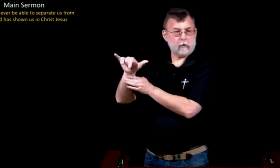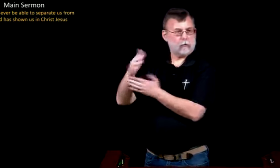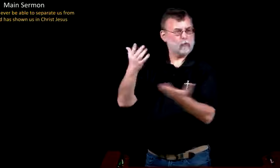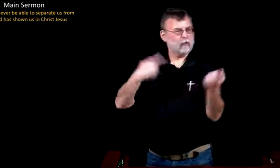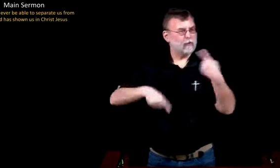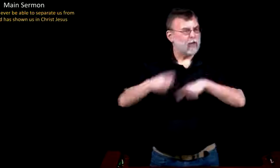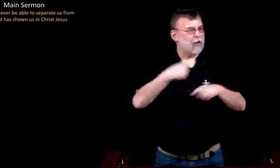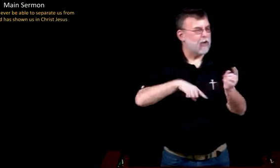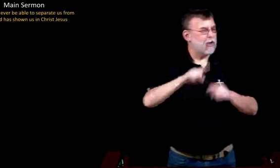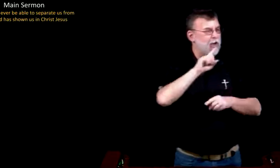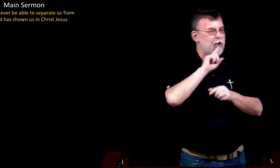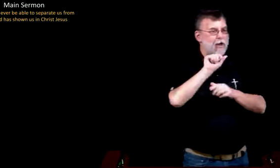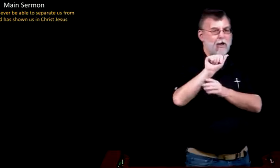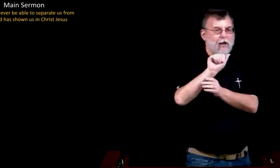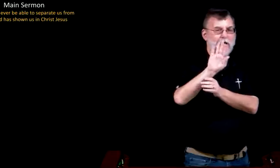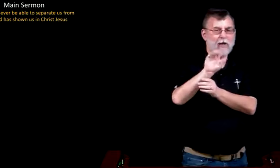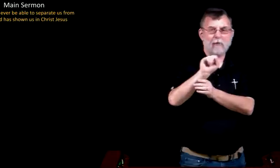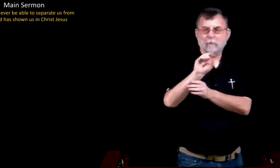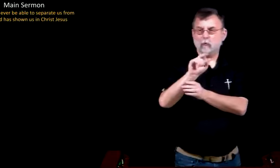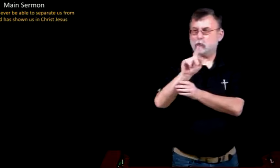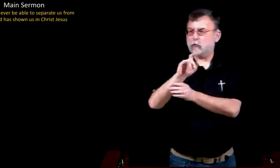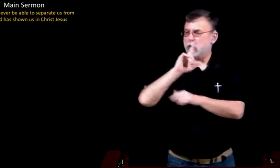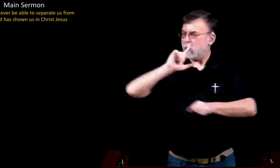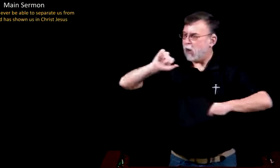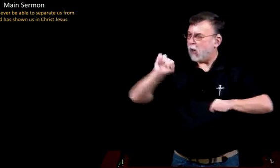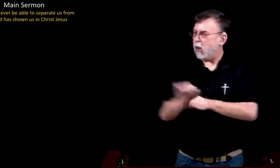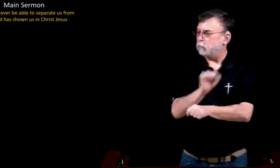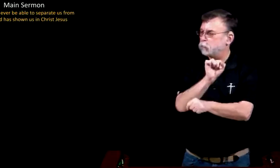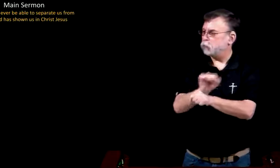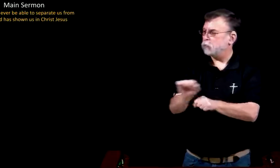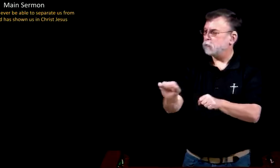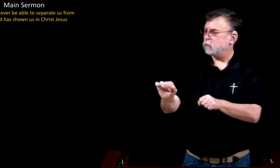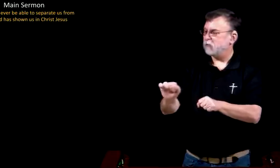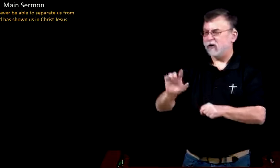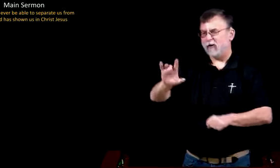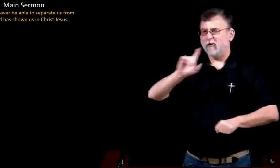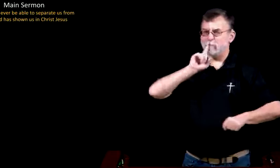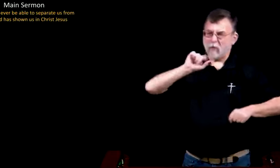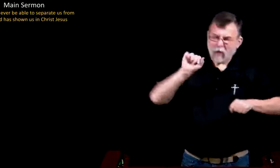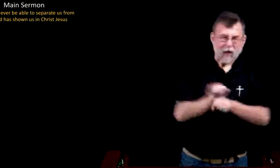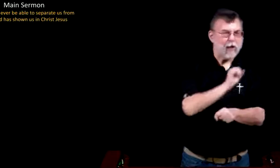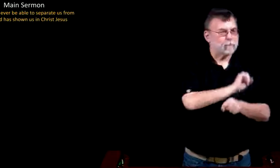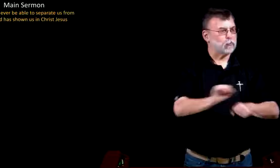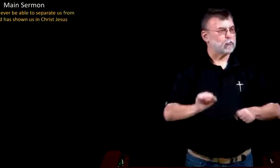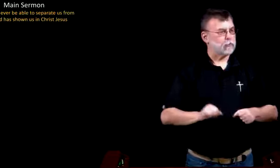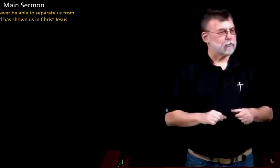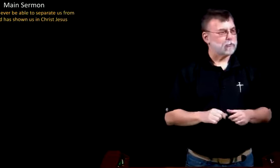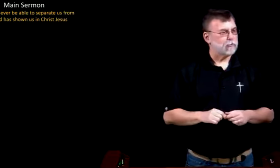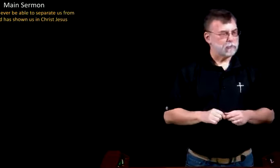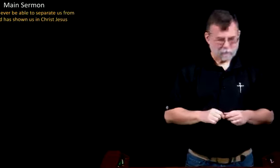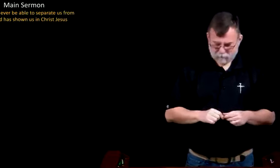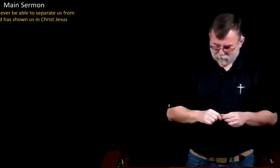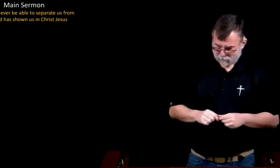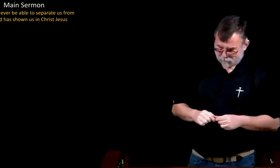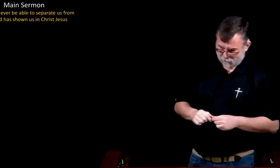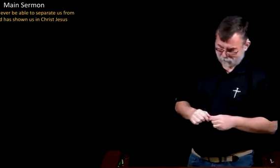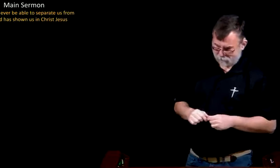Absolutely. You have a sign for absolutely? True biz. Absolutely